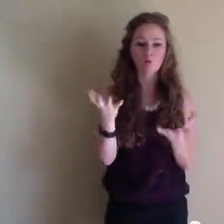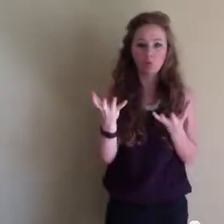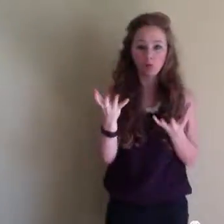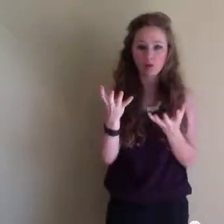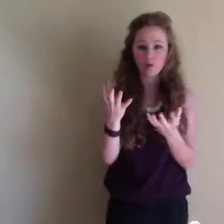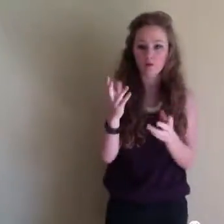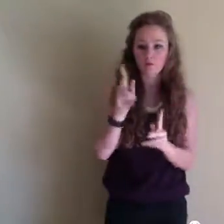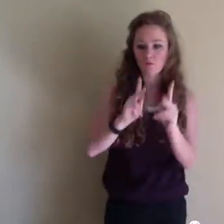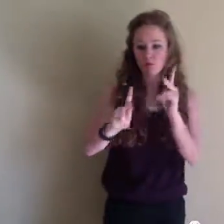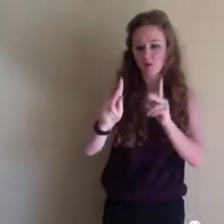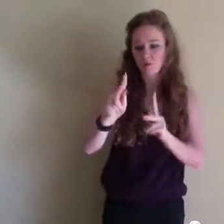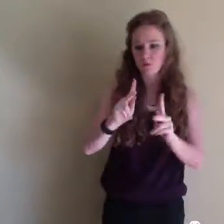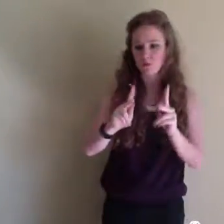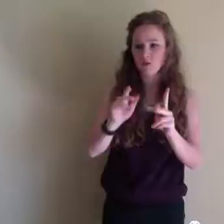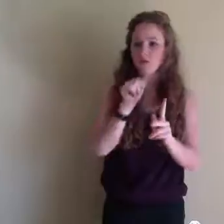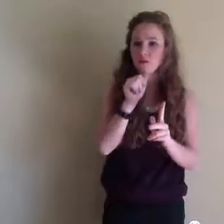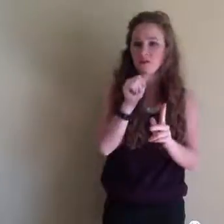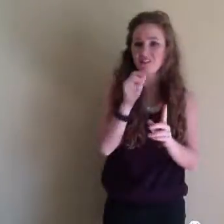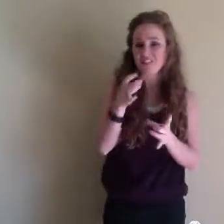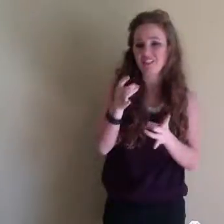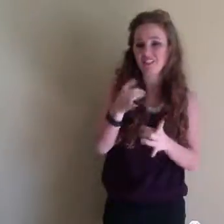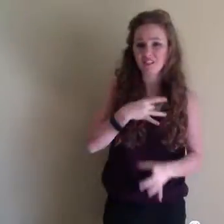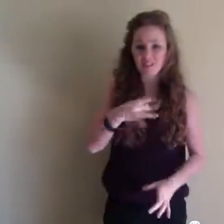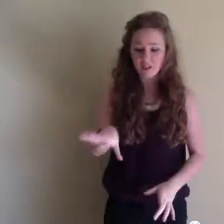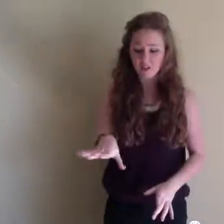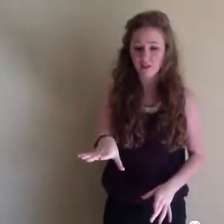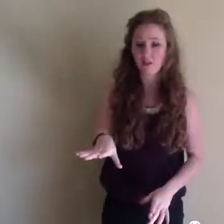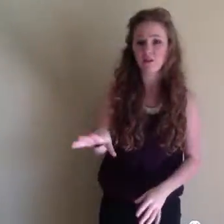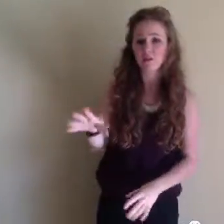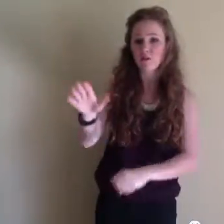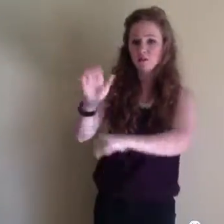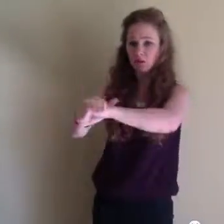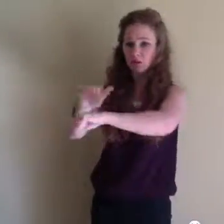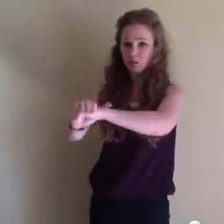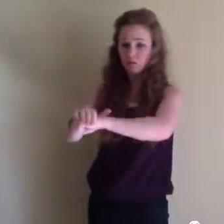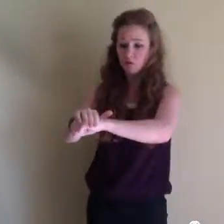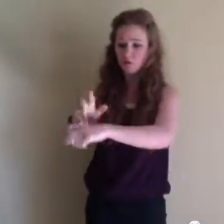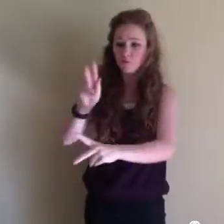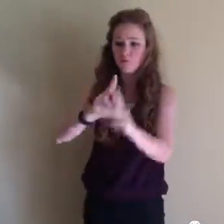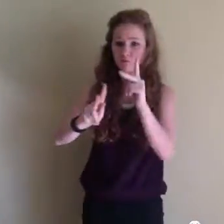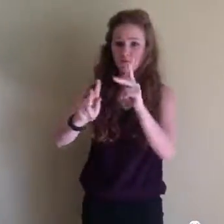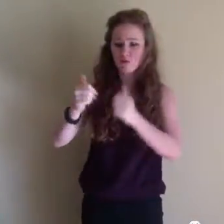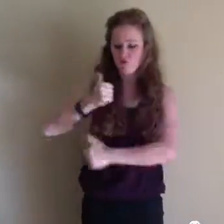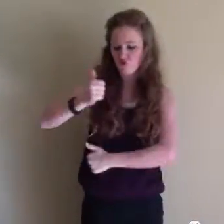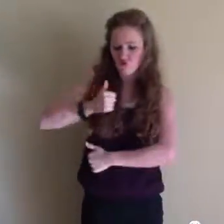However, that actually was not what happened. They named it that because they wanted people to not like England.